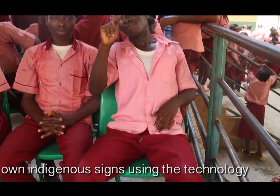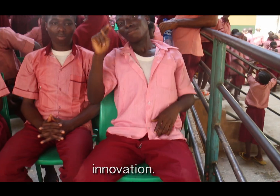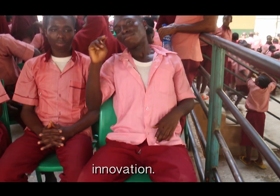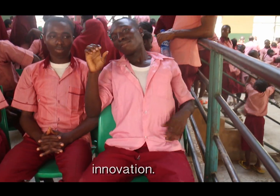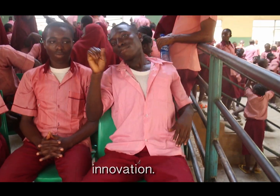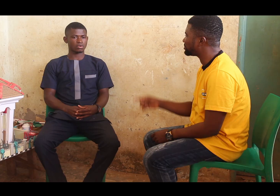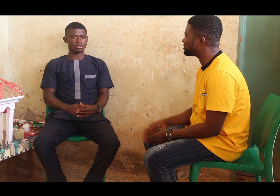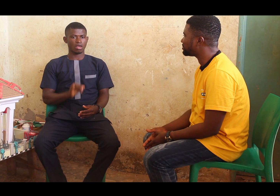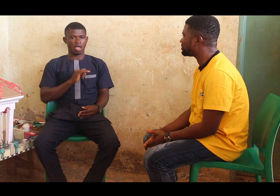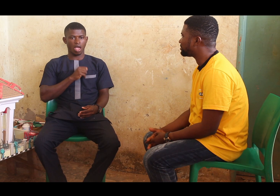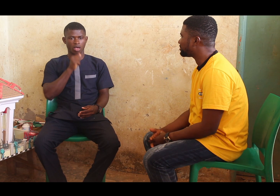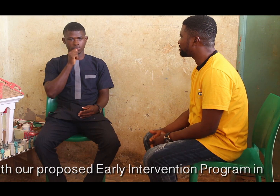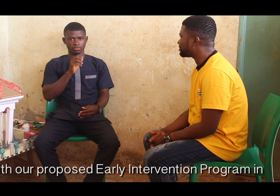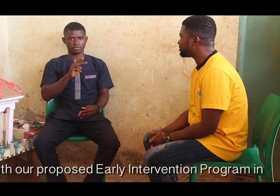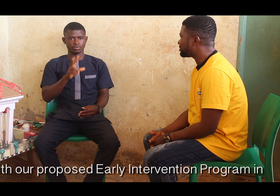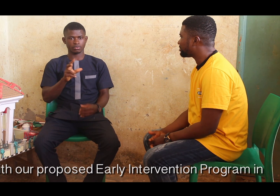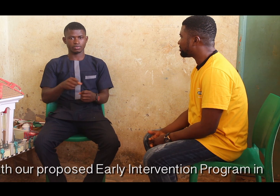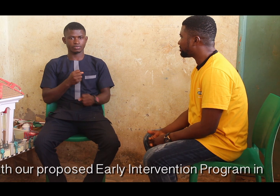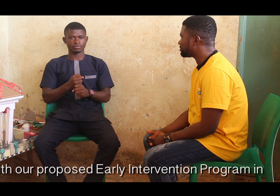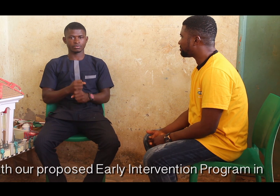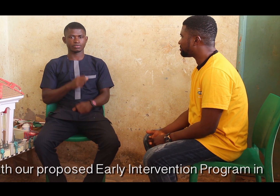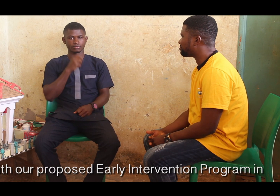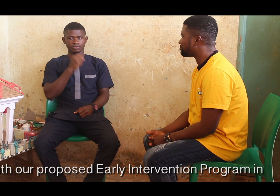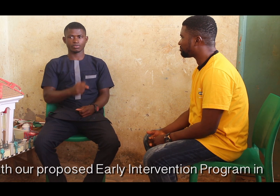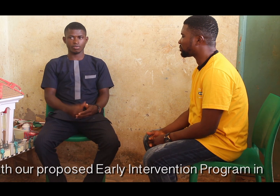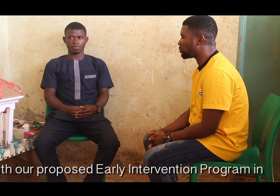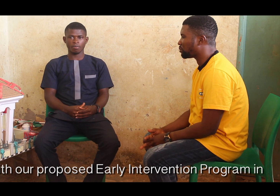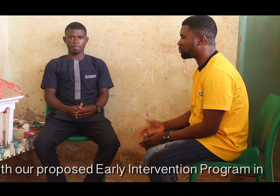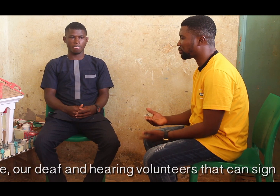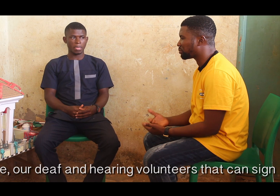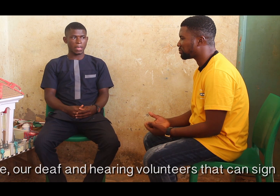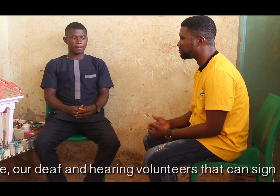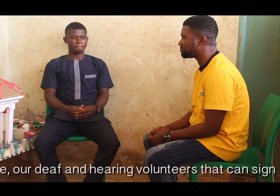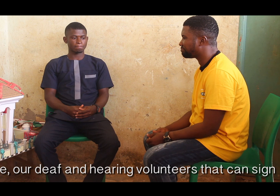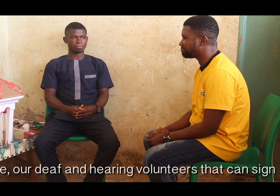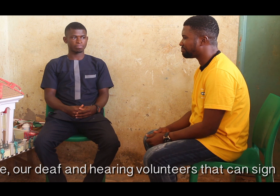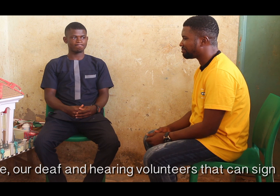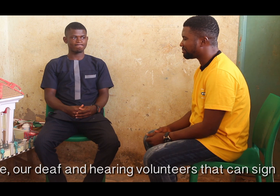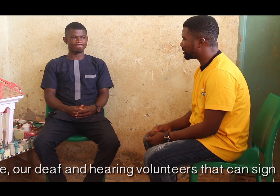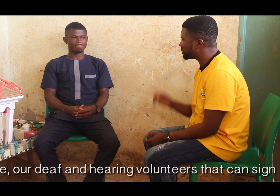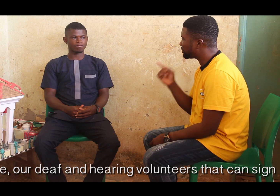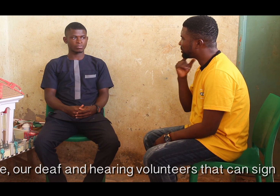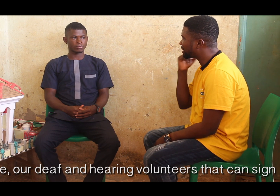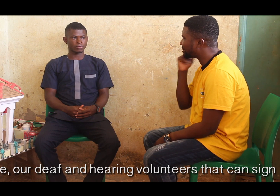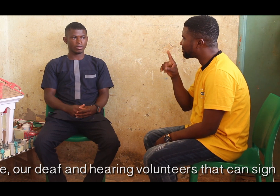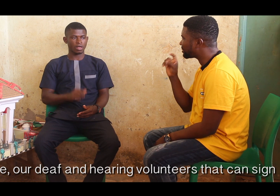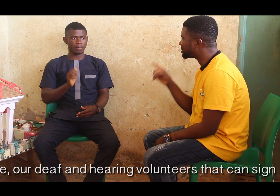innovation. With our proposed early intervention program in place, our deaf and hearing volunteers that can sign